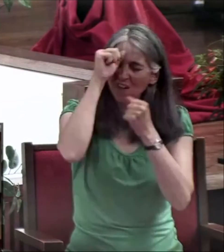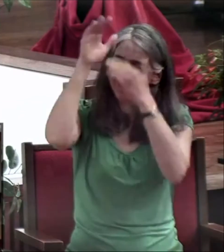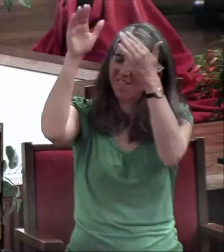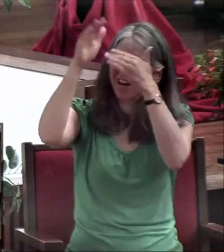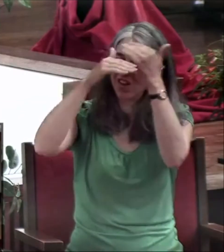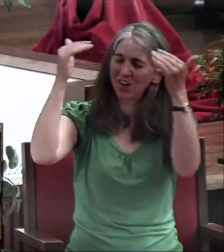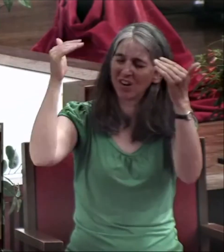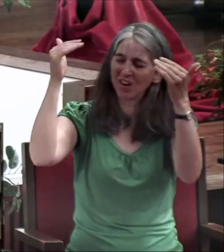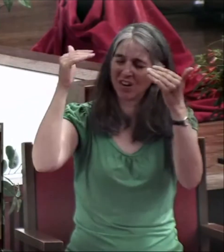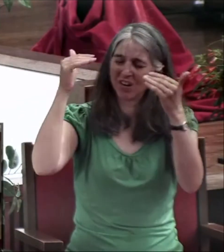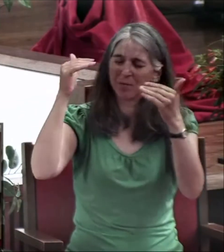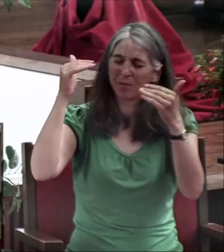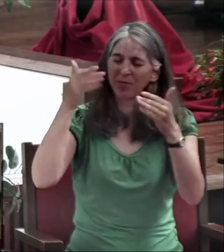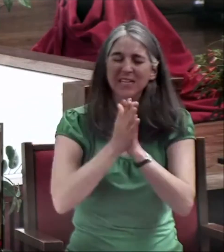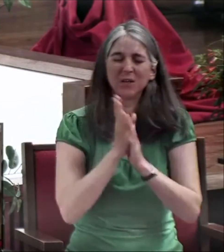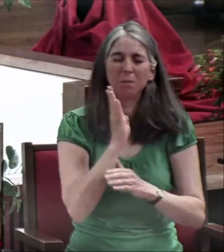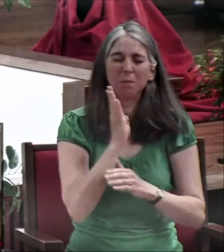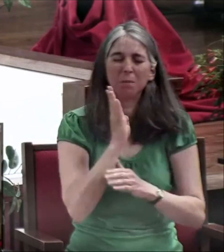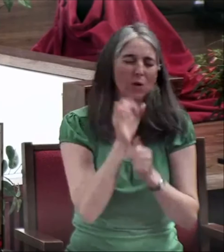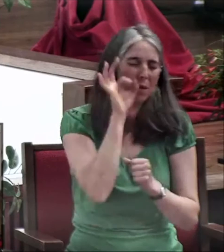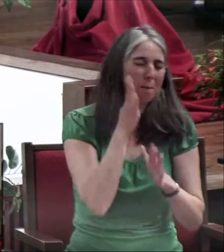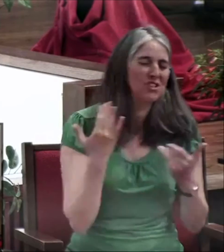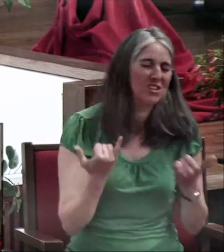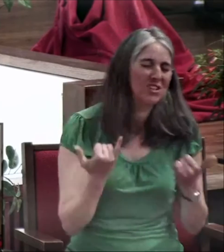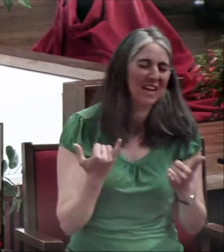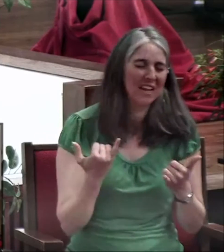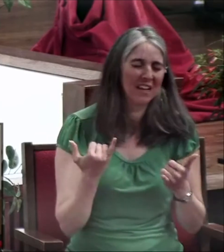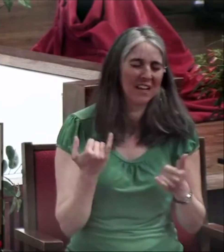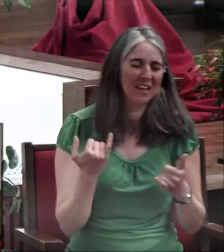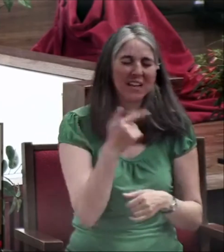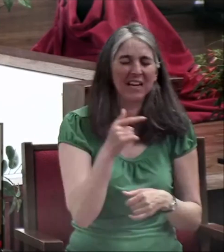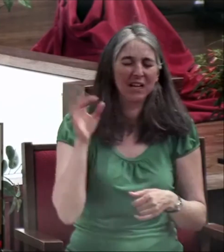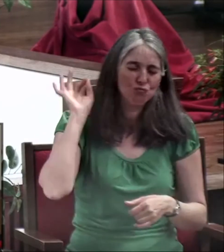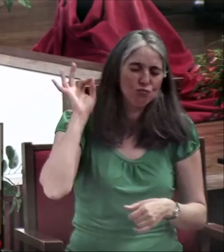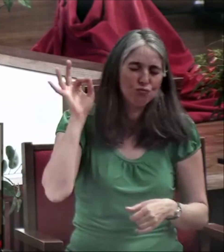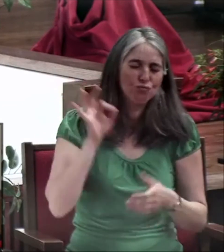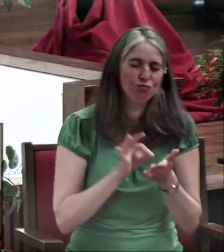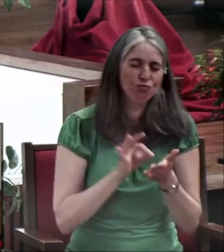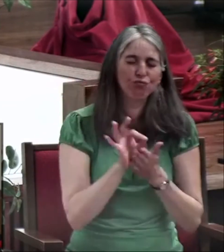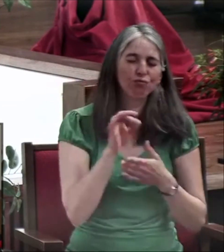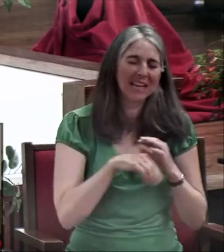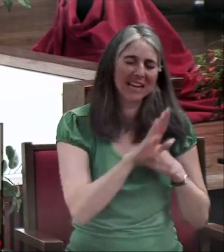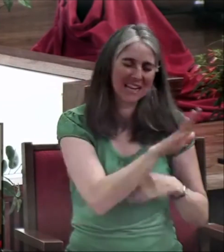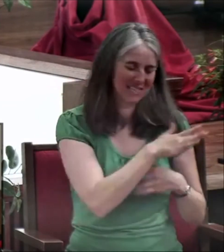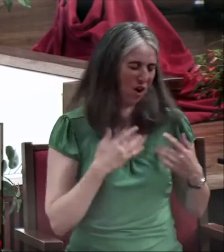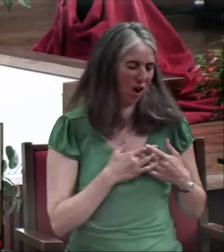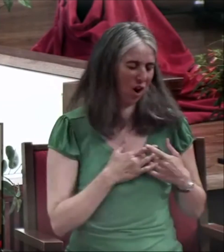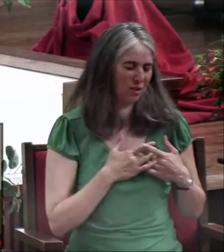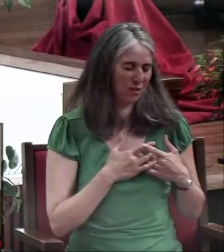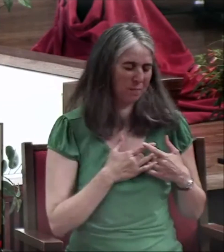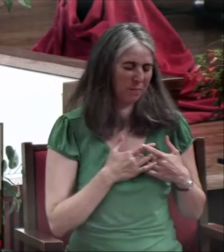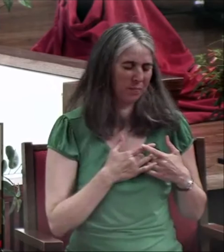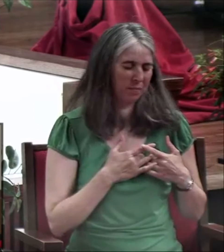ask you to be with the pastor today, that the message that you put in his heart will be